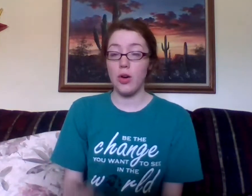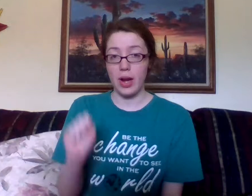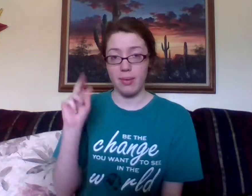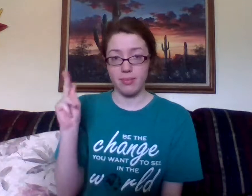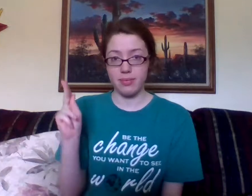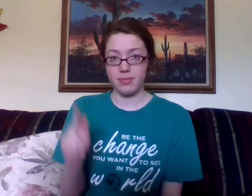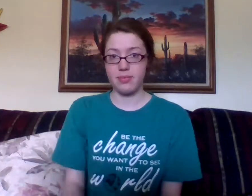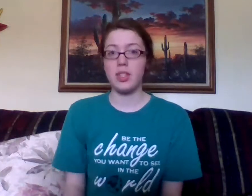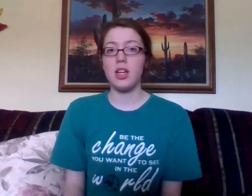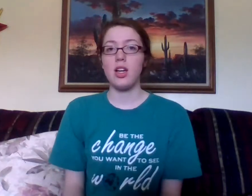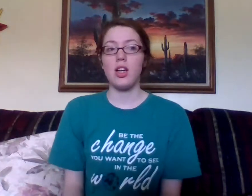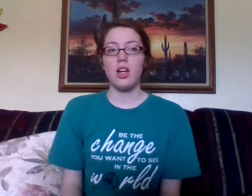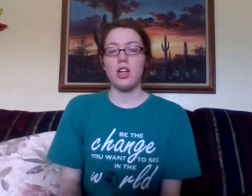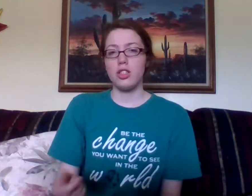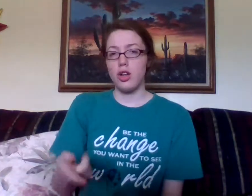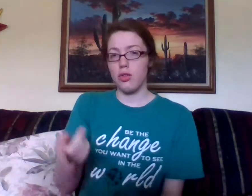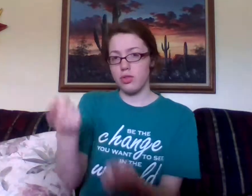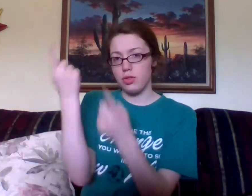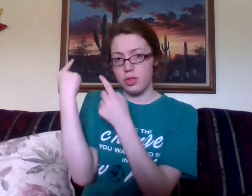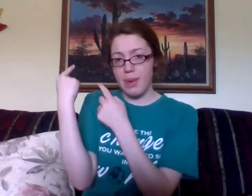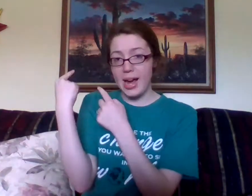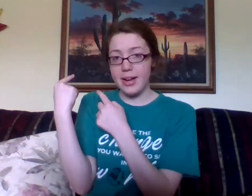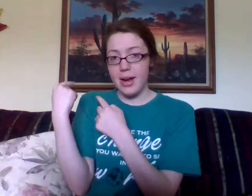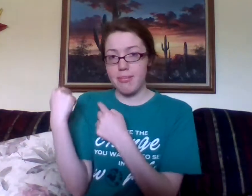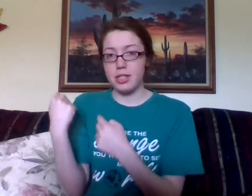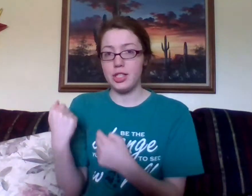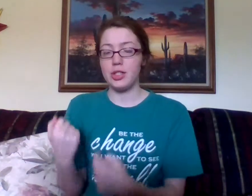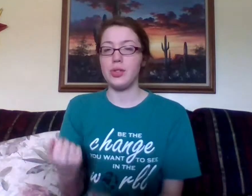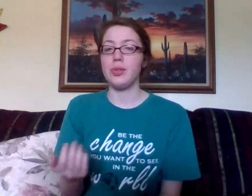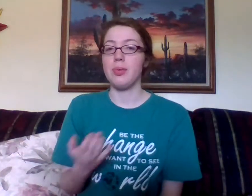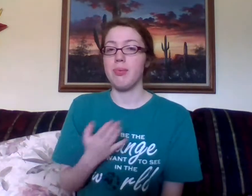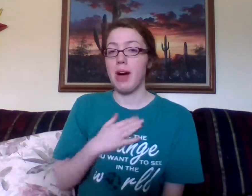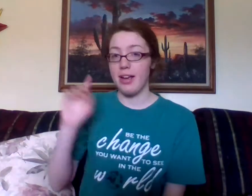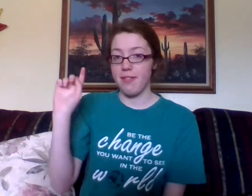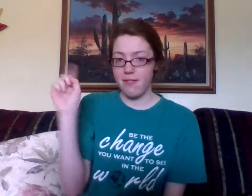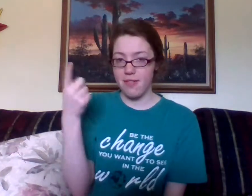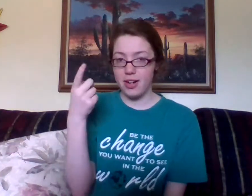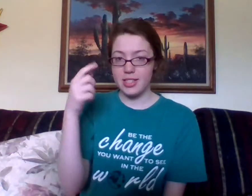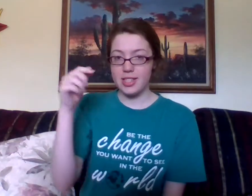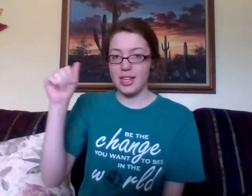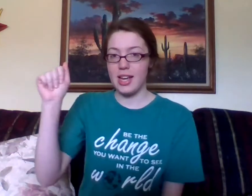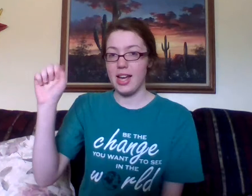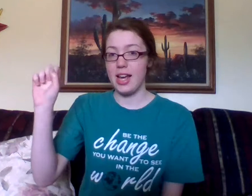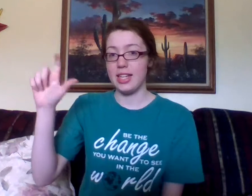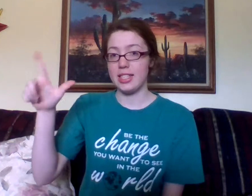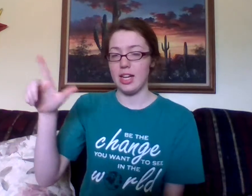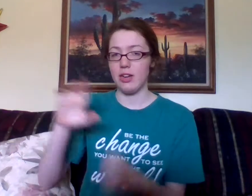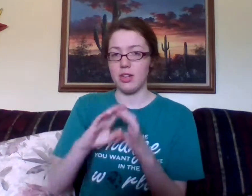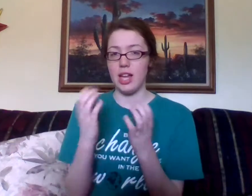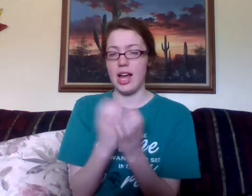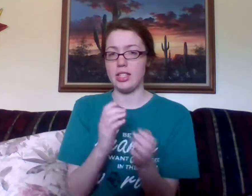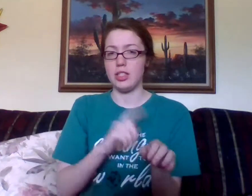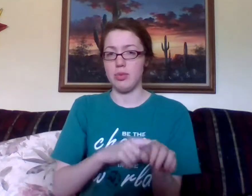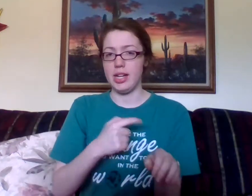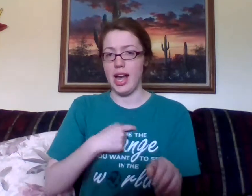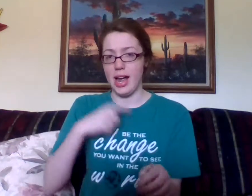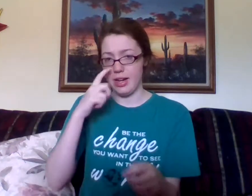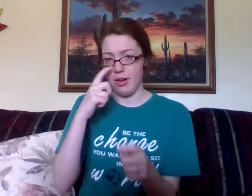Okay. So to back up to my first ASL class is when I